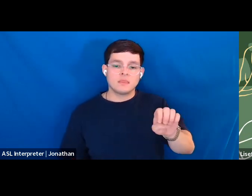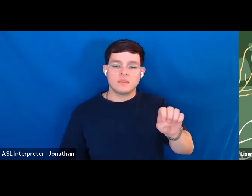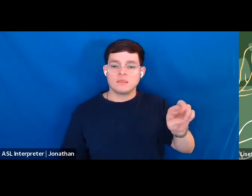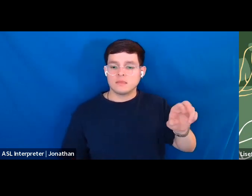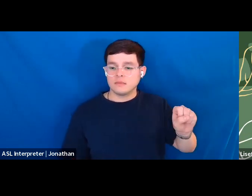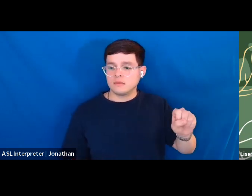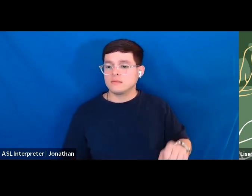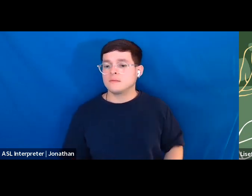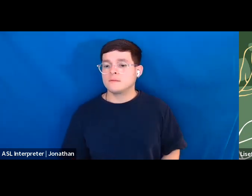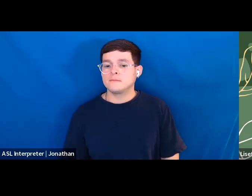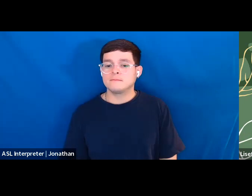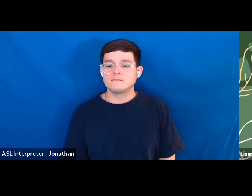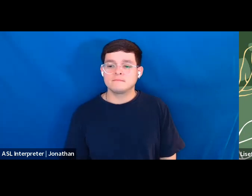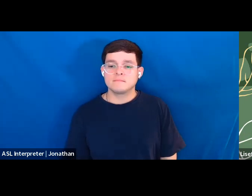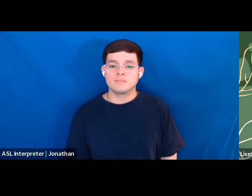www.terc.edu/work-with-us/careers.